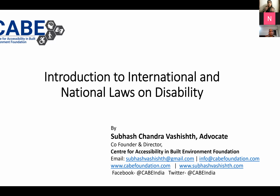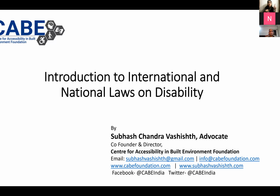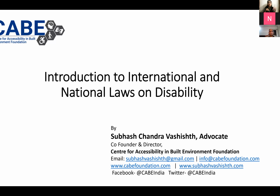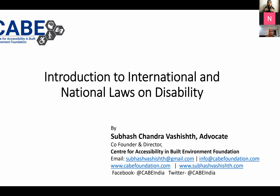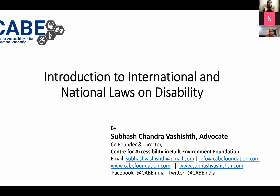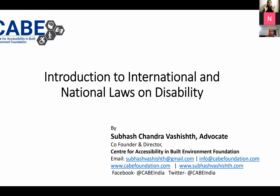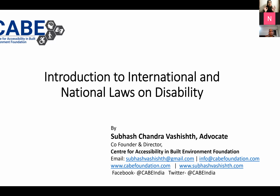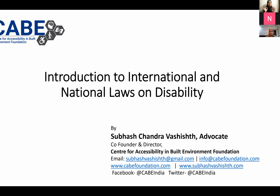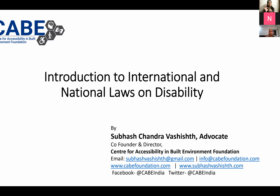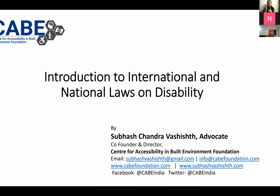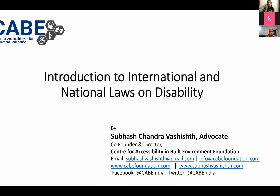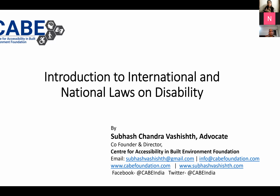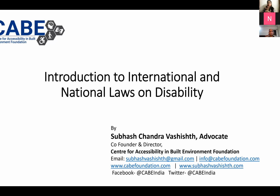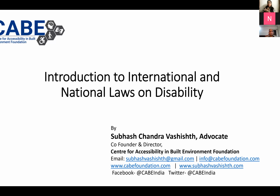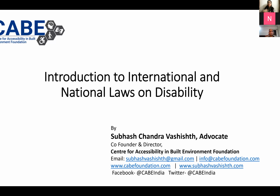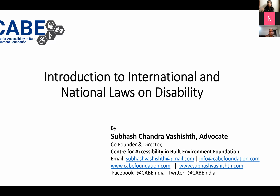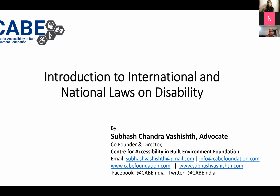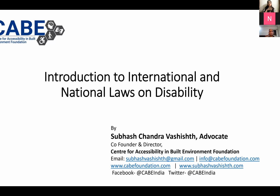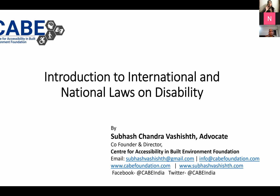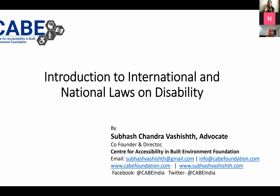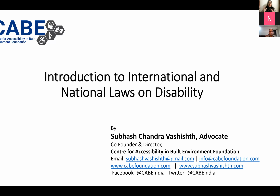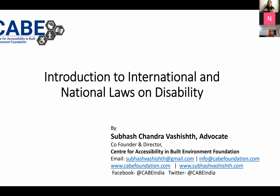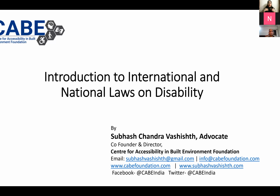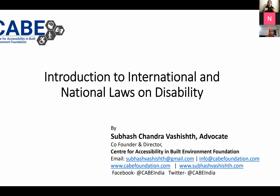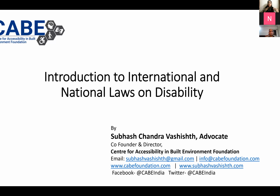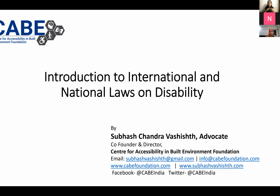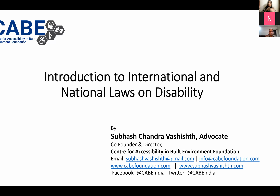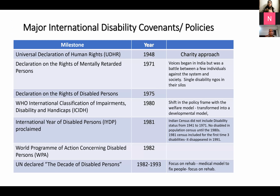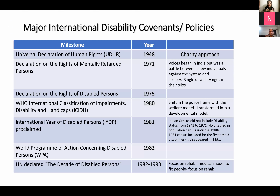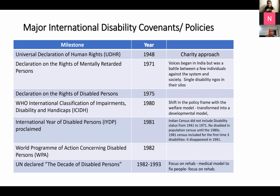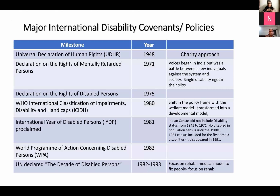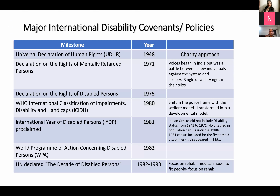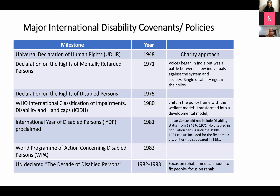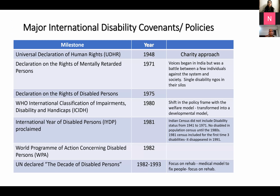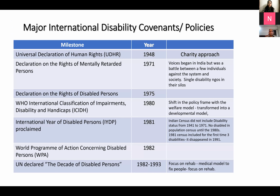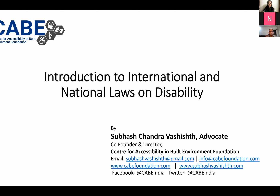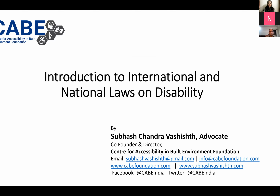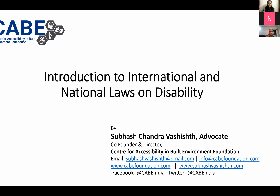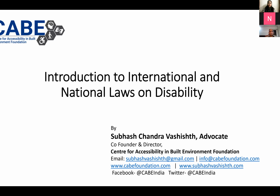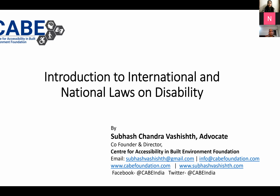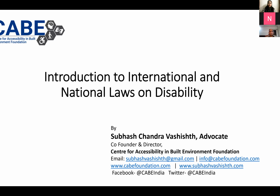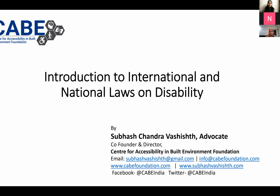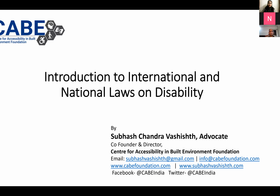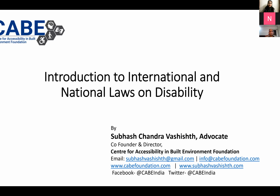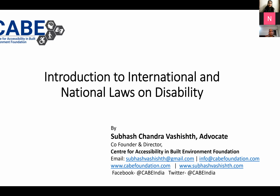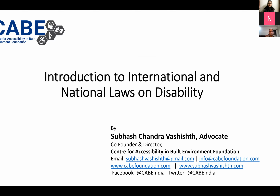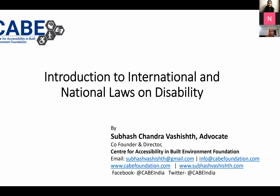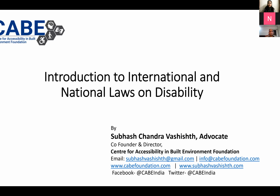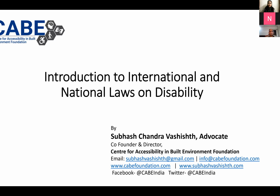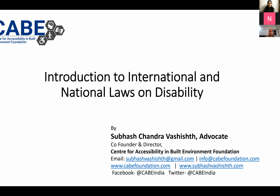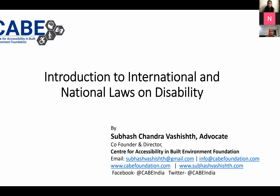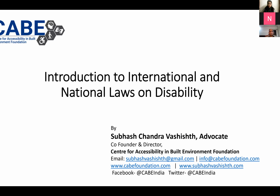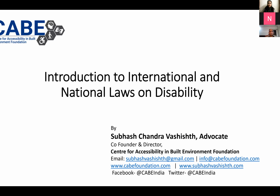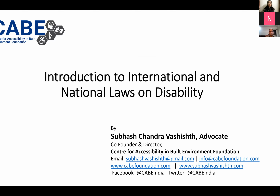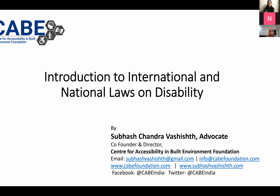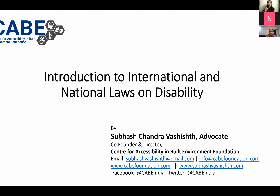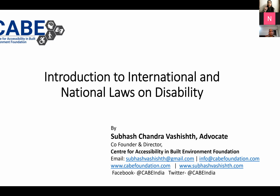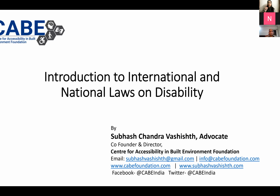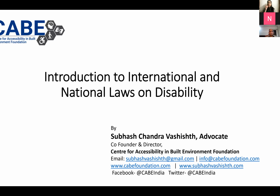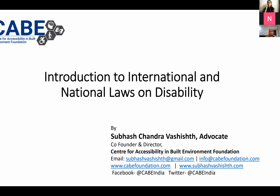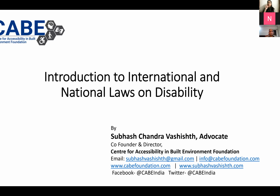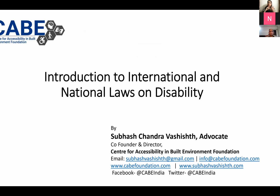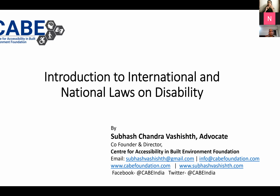always a pleasure to speak to such an audience. So sorry, Subhash ji, I would like to just tell you that you